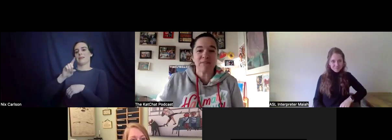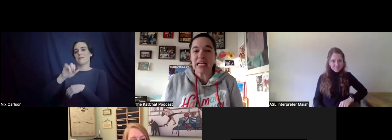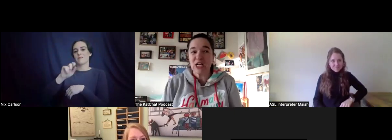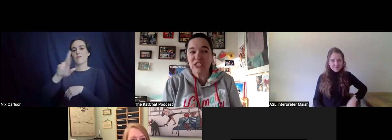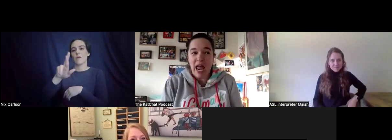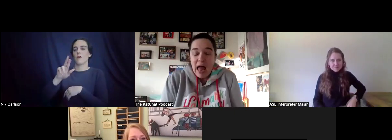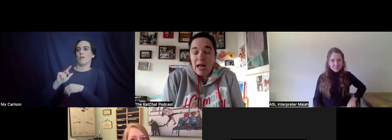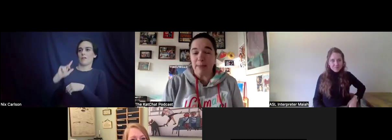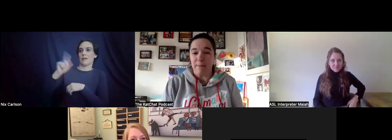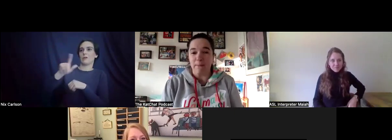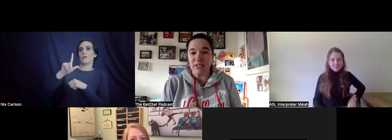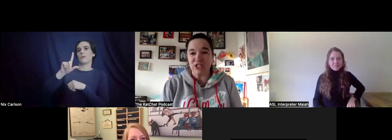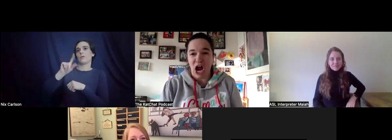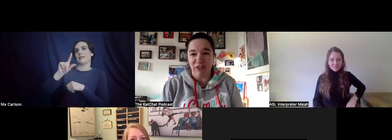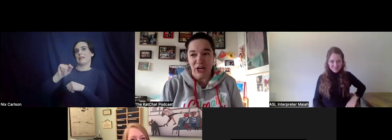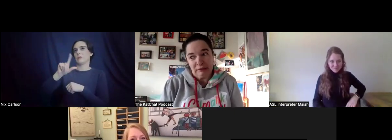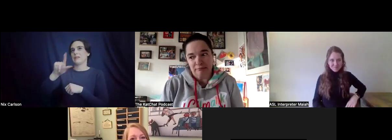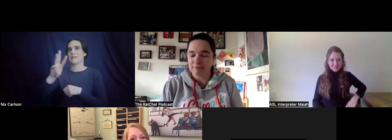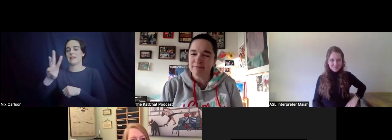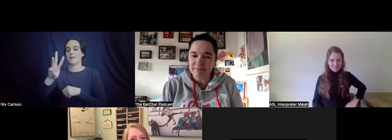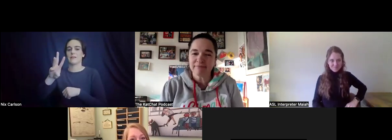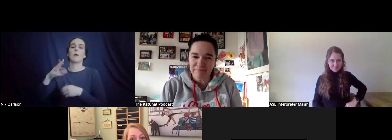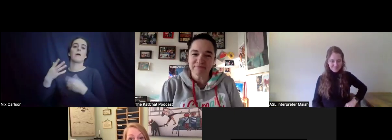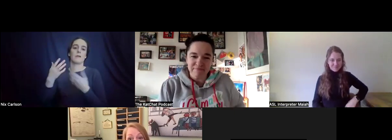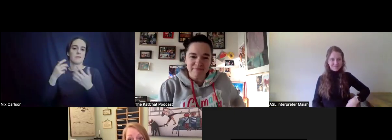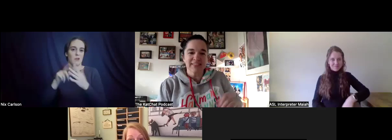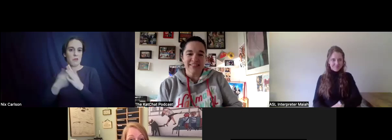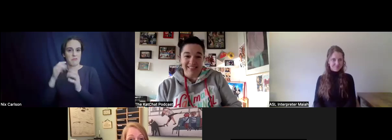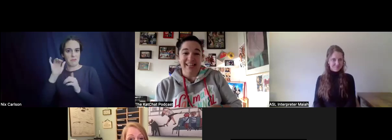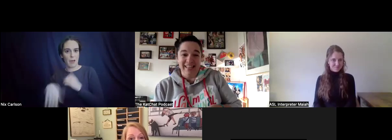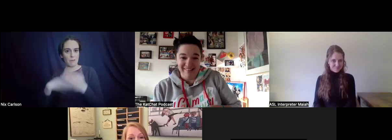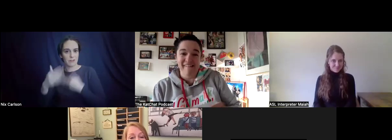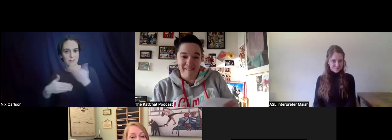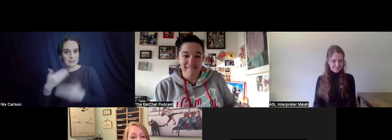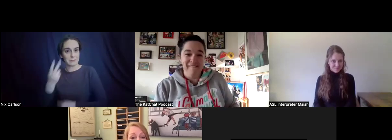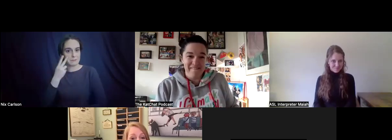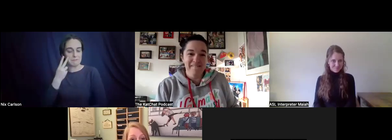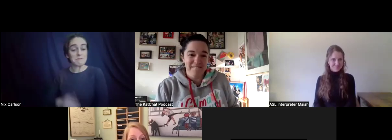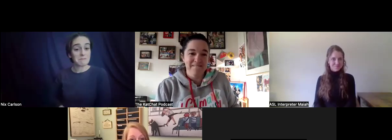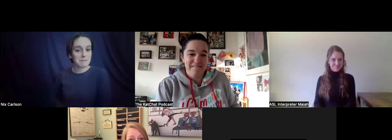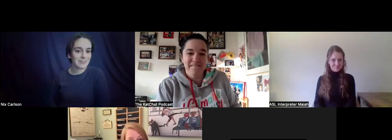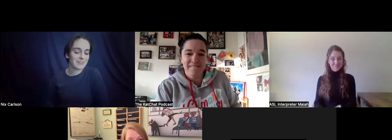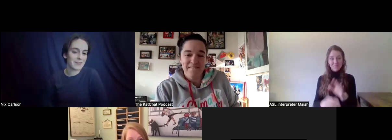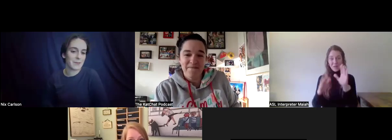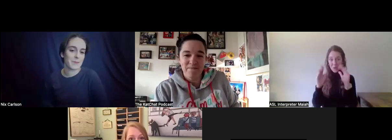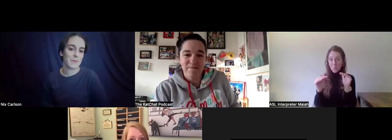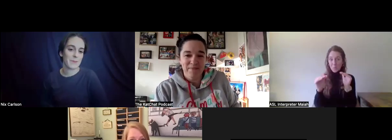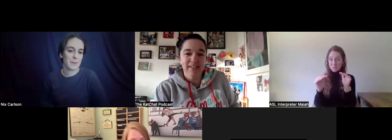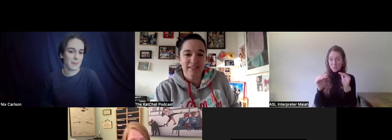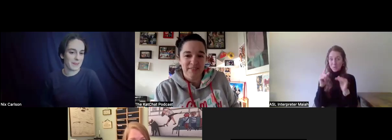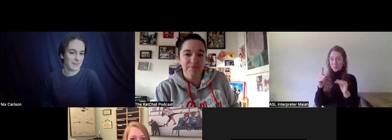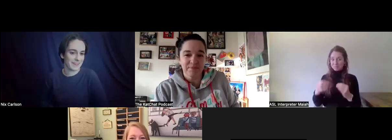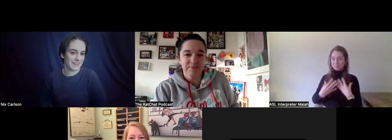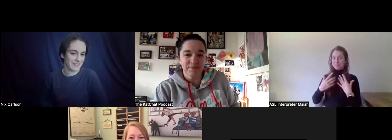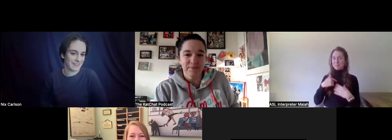couple of years. I'll be a published author. I hope so. You'll inspire me to get off my butt and do